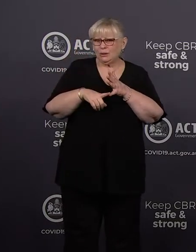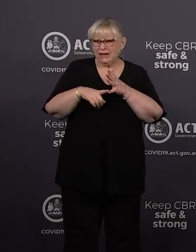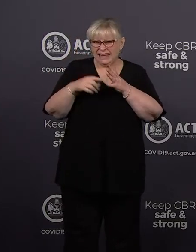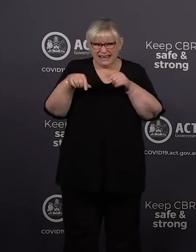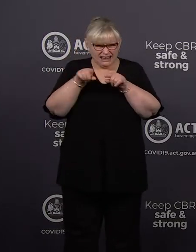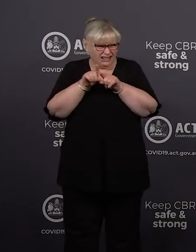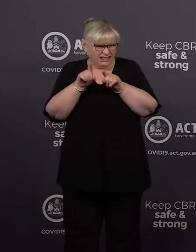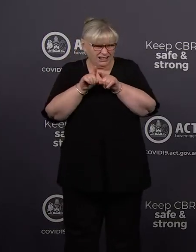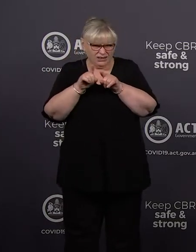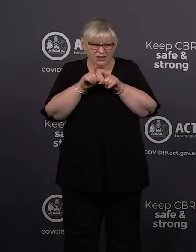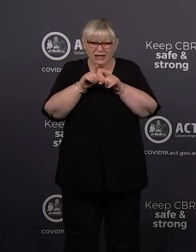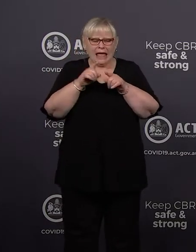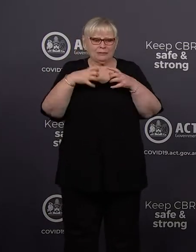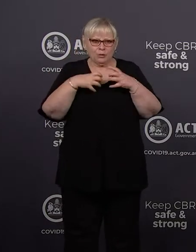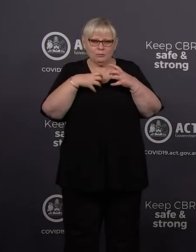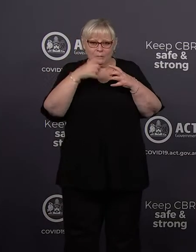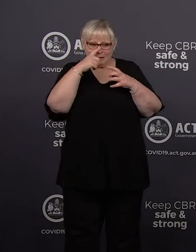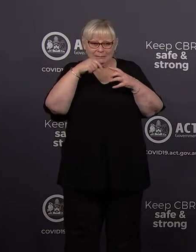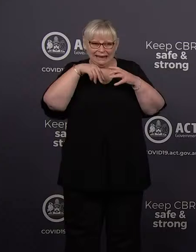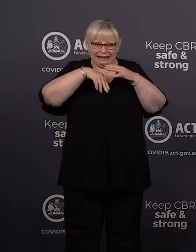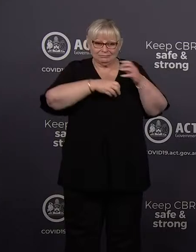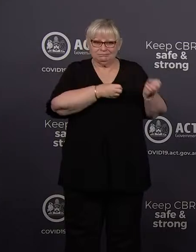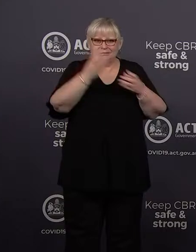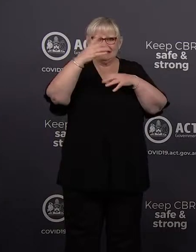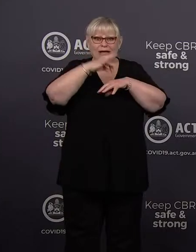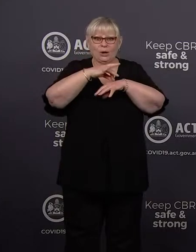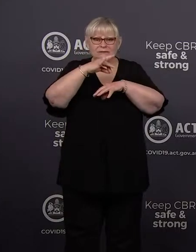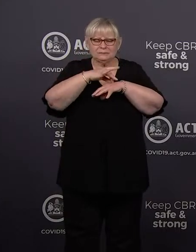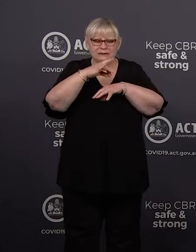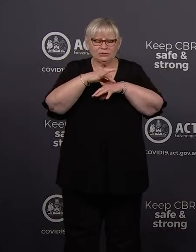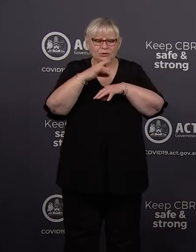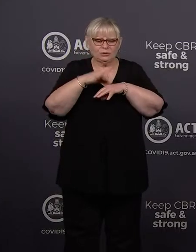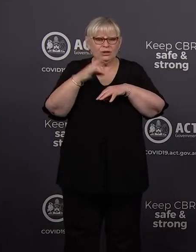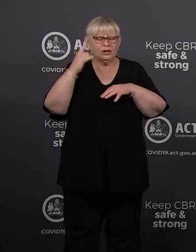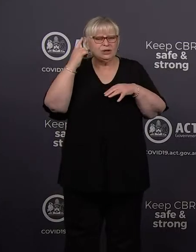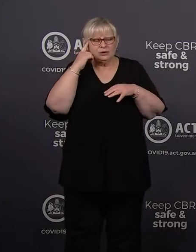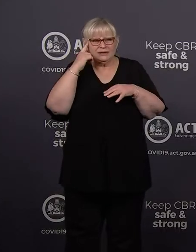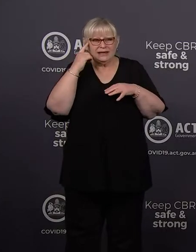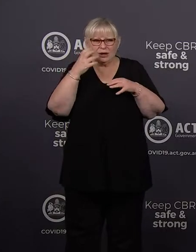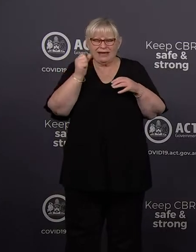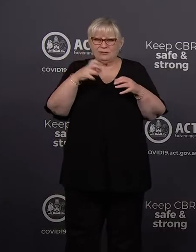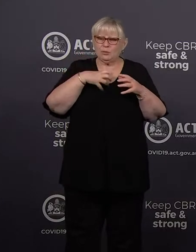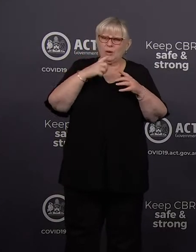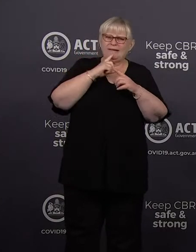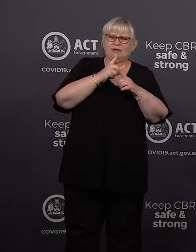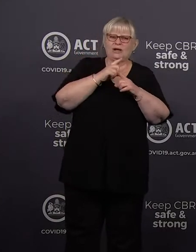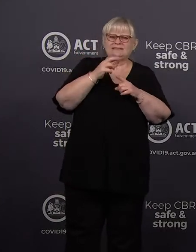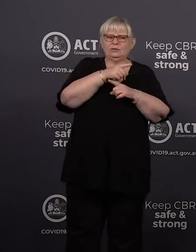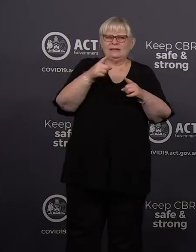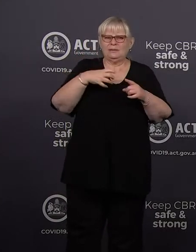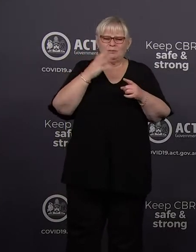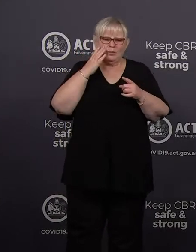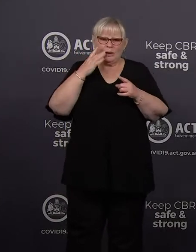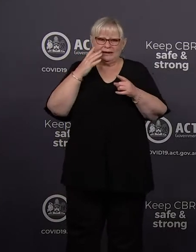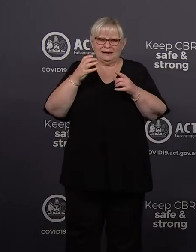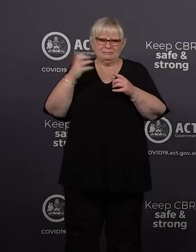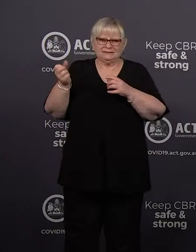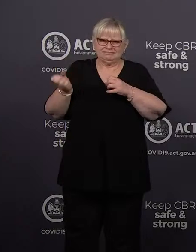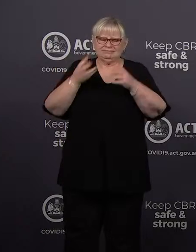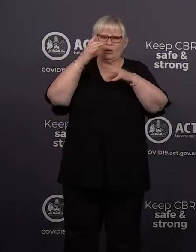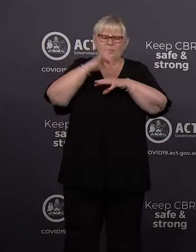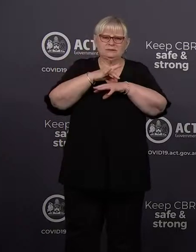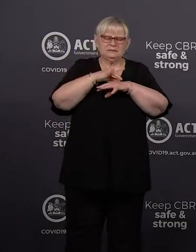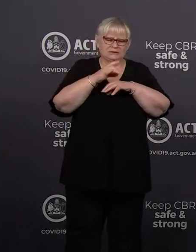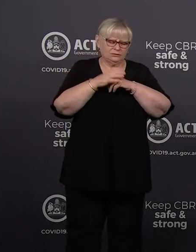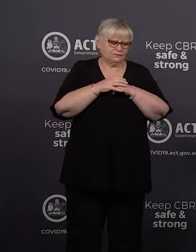growing hospitalisation here, what's your advice to people who are sick and perhaps even undiagnosed? I think it's a really important message